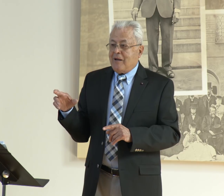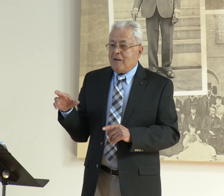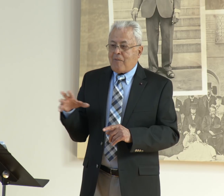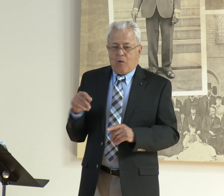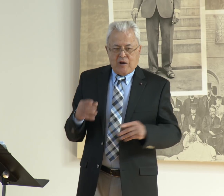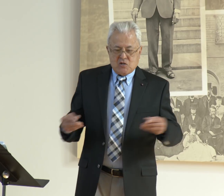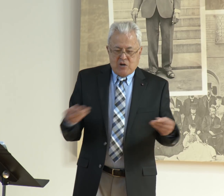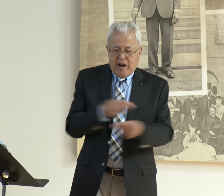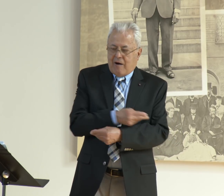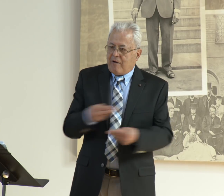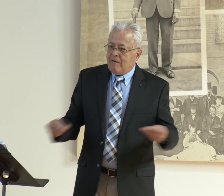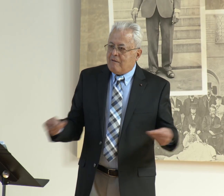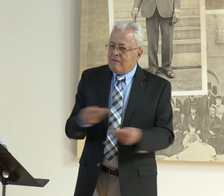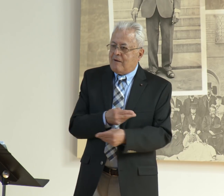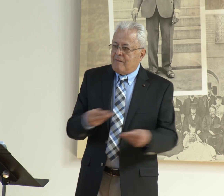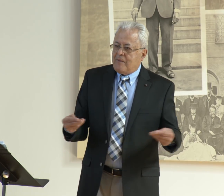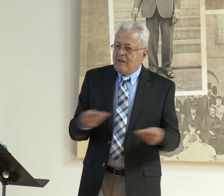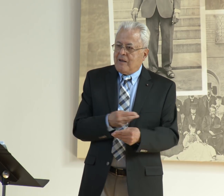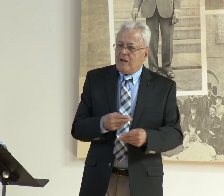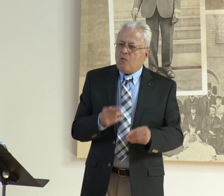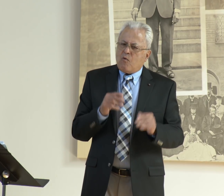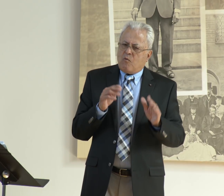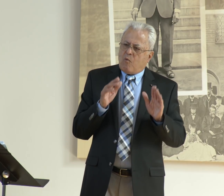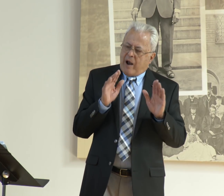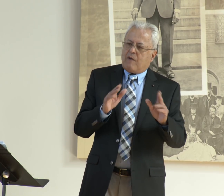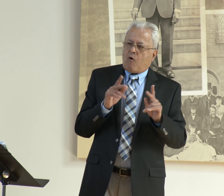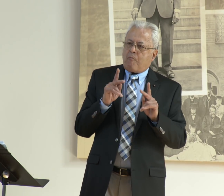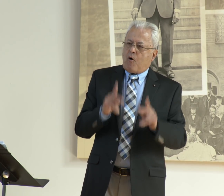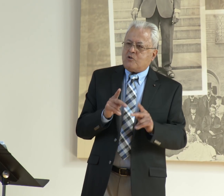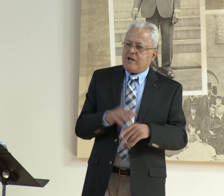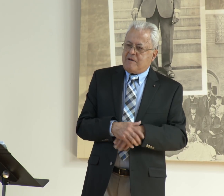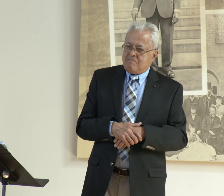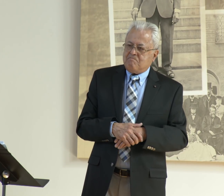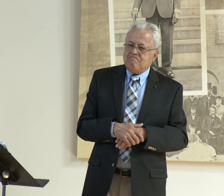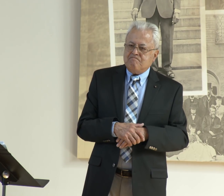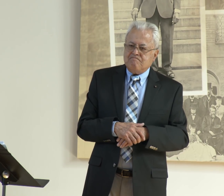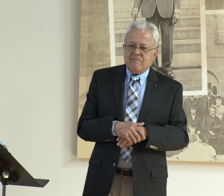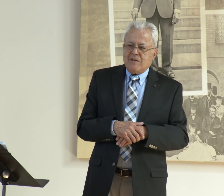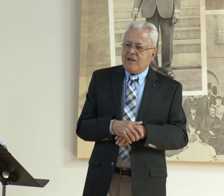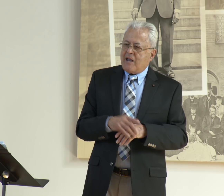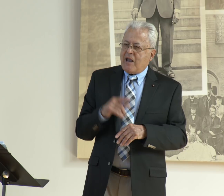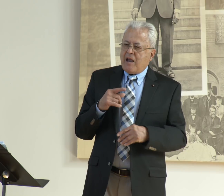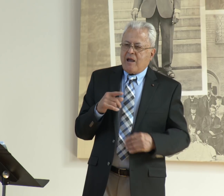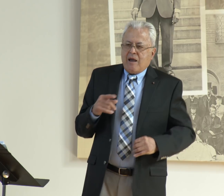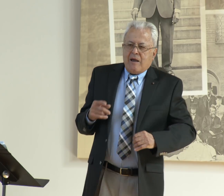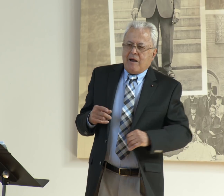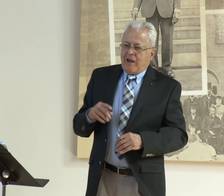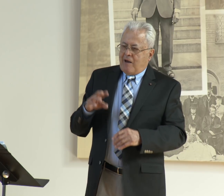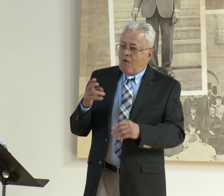I had a different career. But we were constantly exchanging information about our